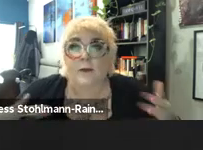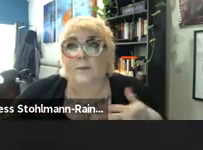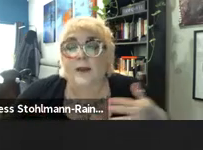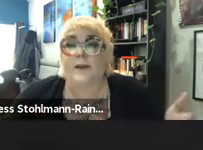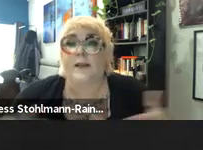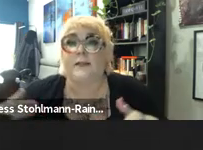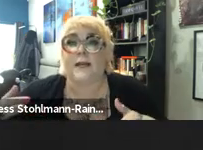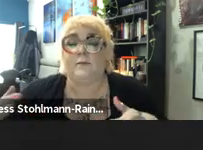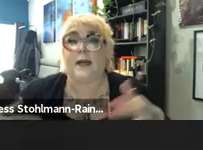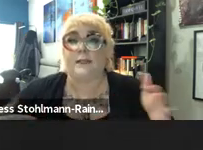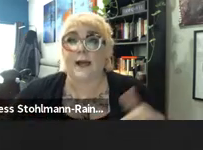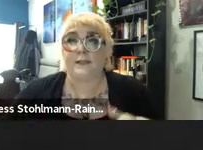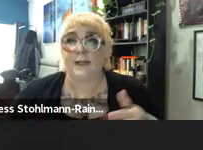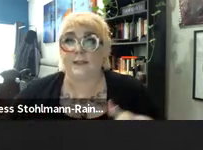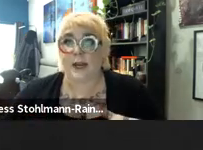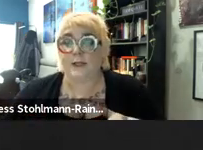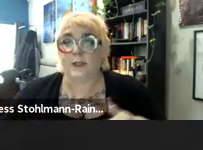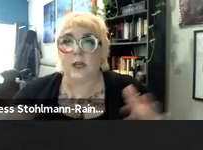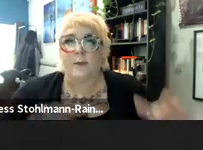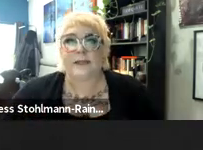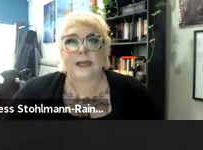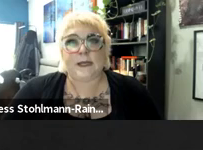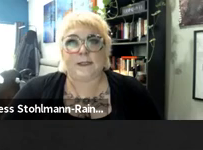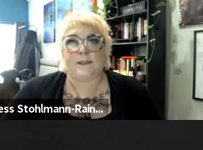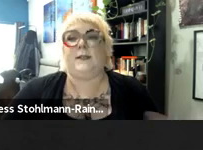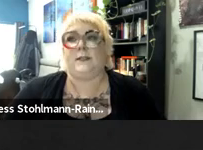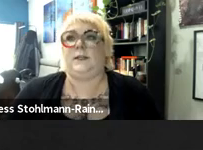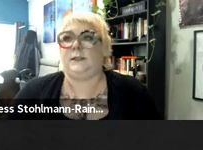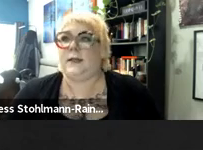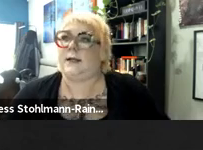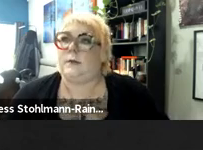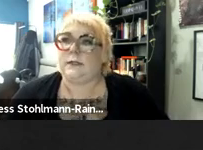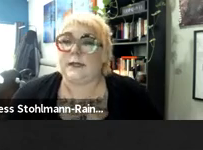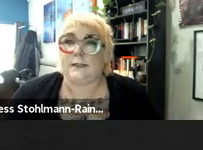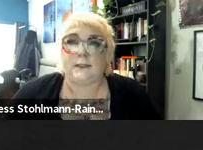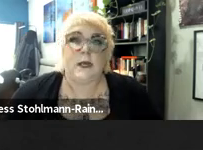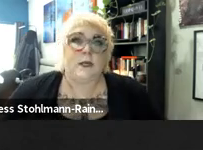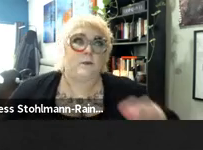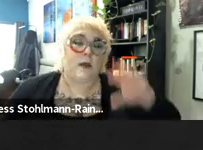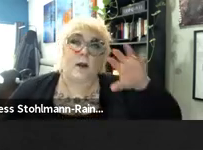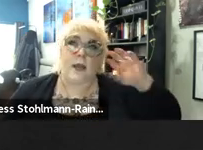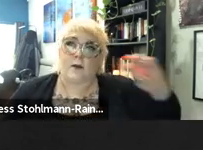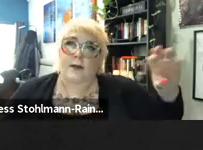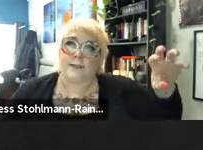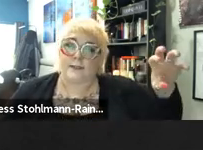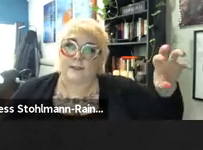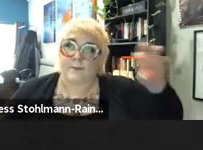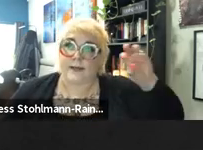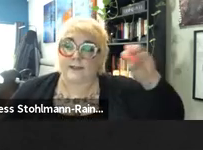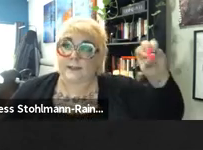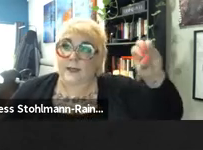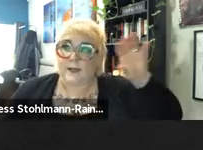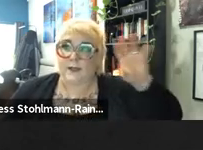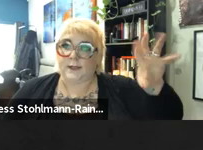the the benefit here is that that tax can change but it's in legislation that this tax will exist so we already had a crisis